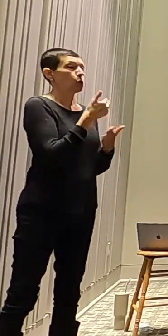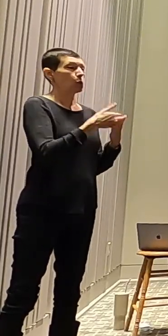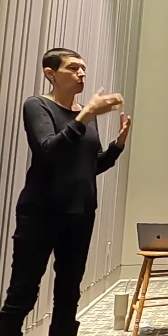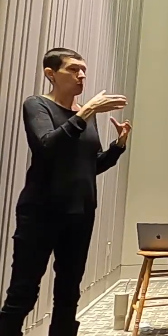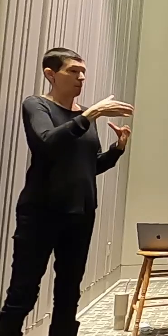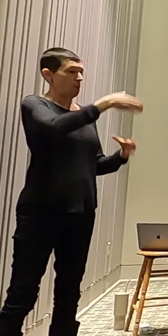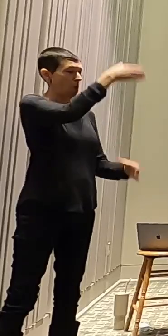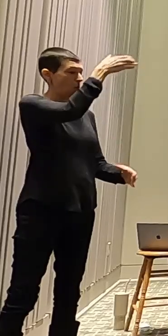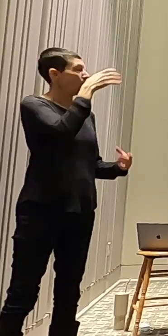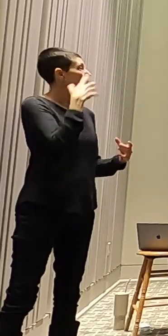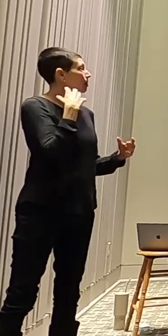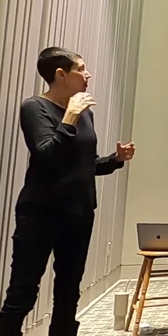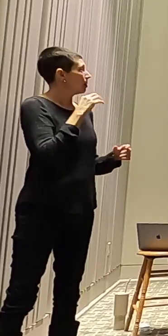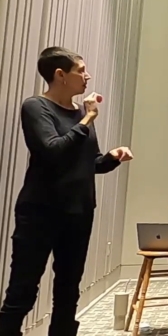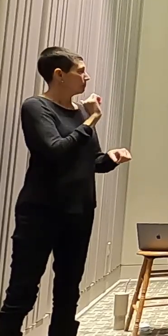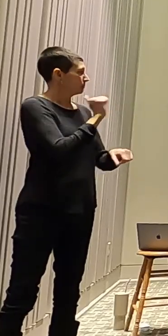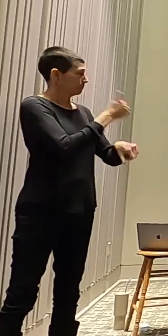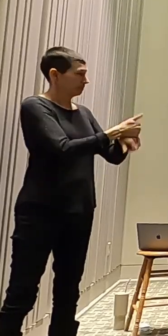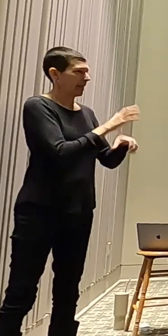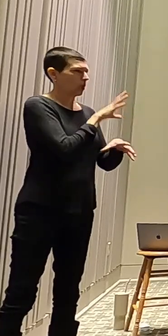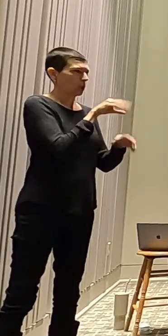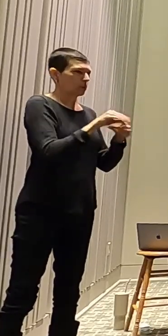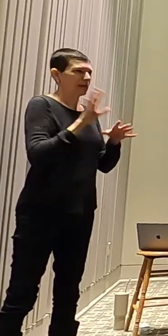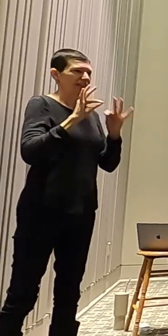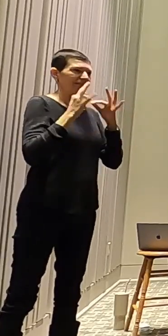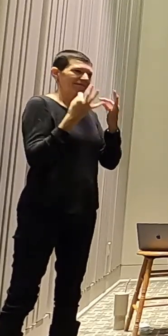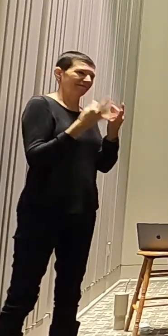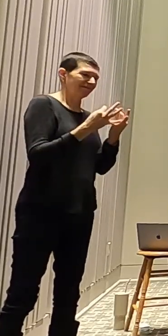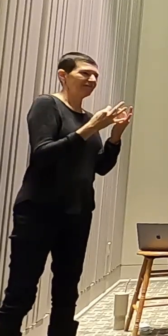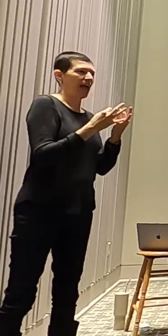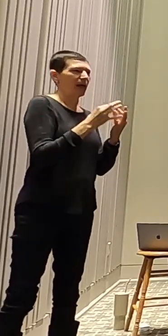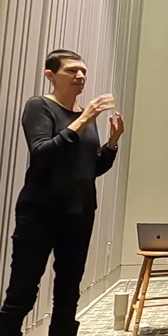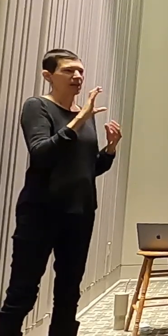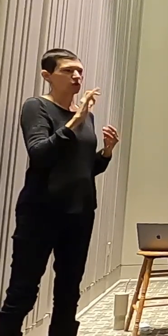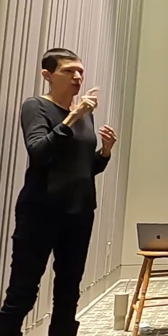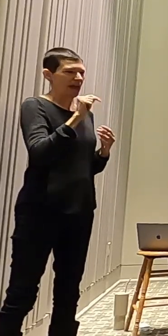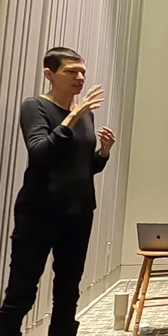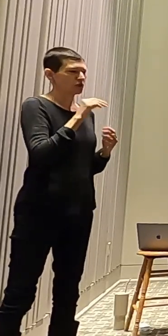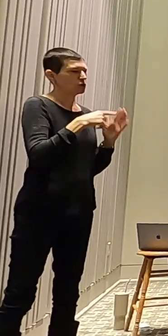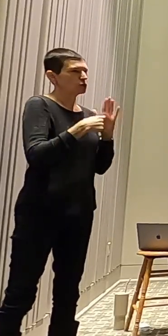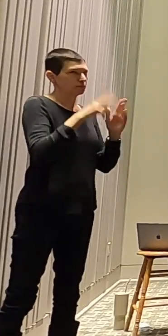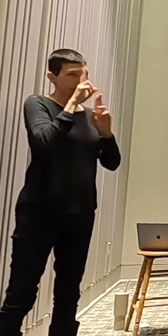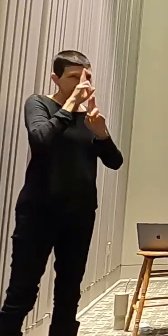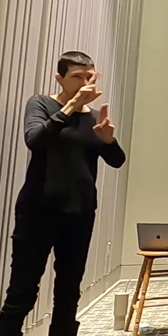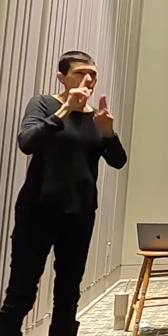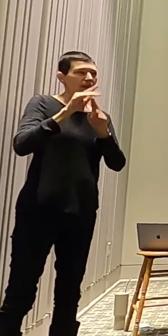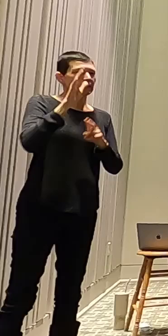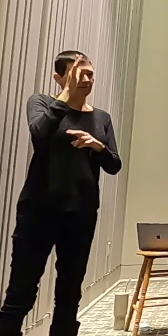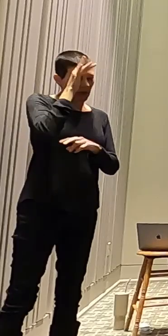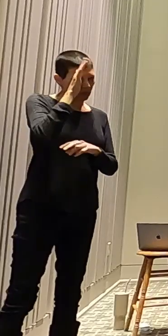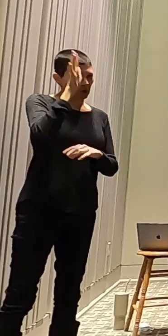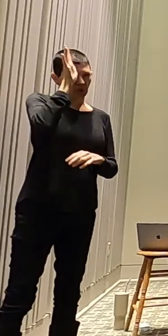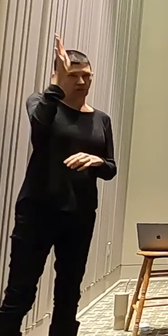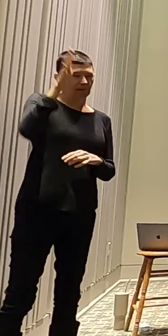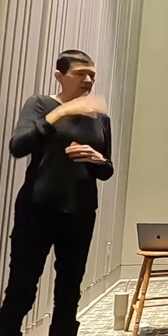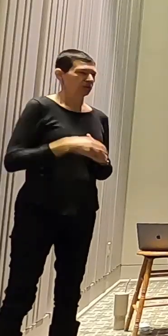he installed it, he included his family crests in there to pay homage to his father and his grandfather.